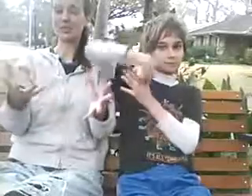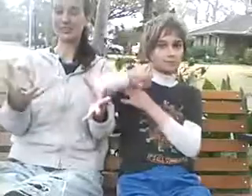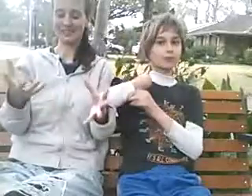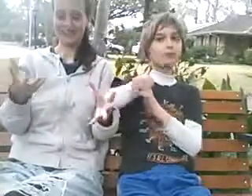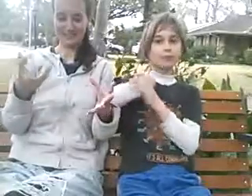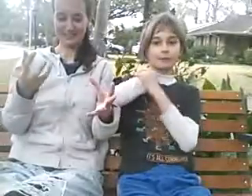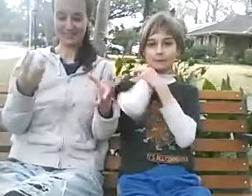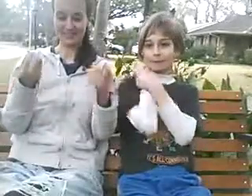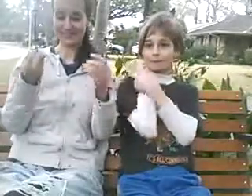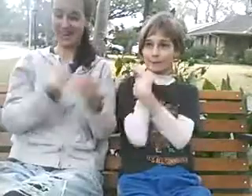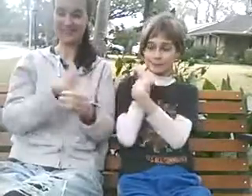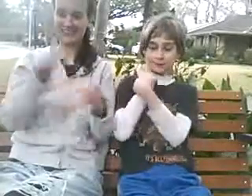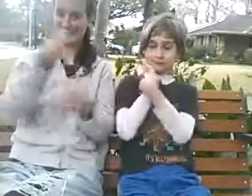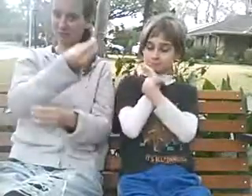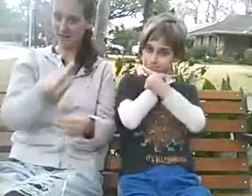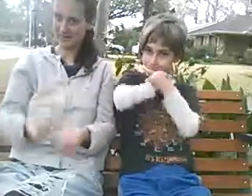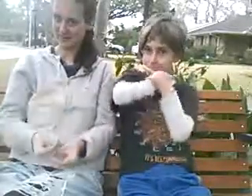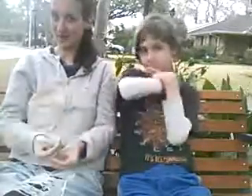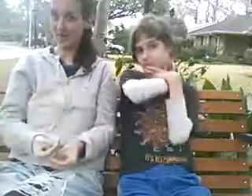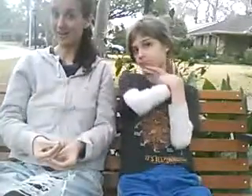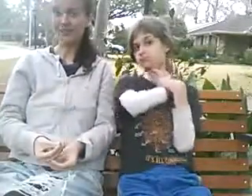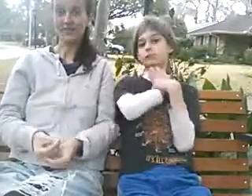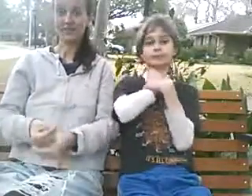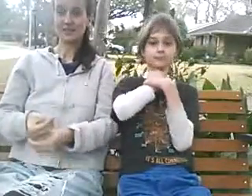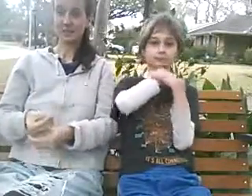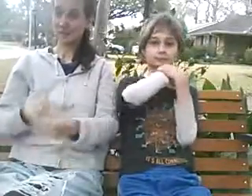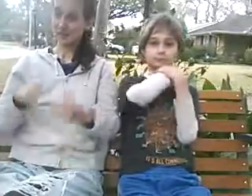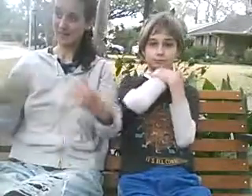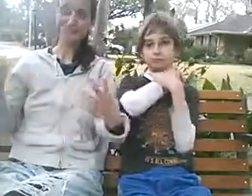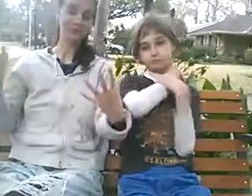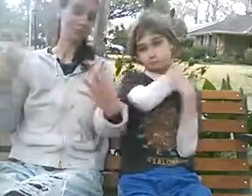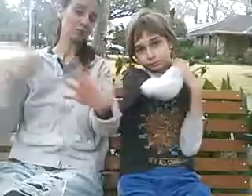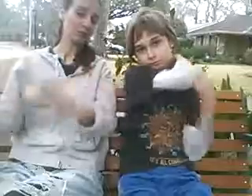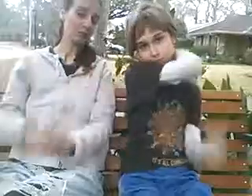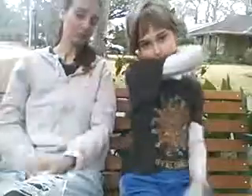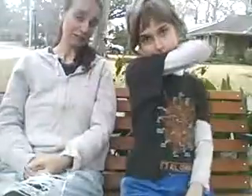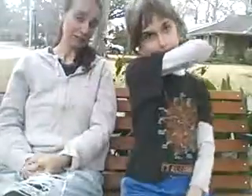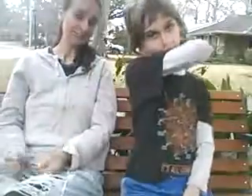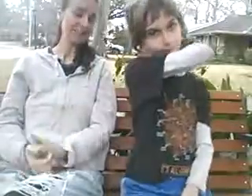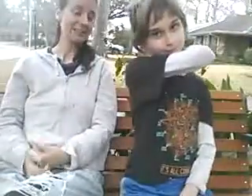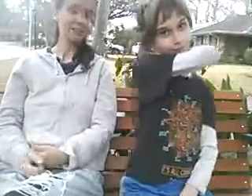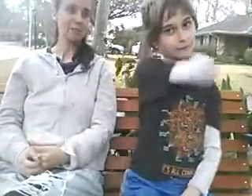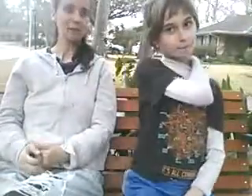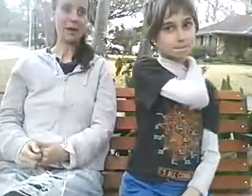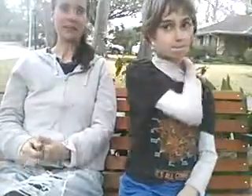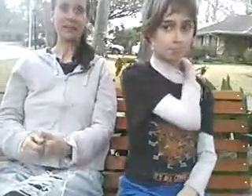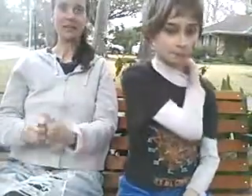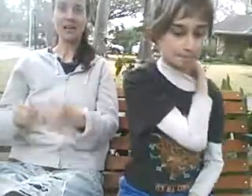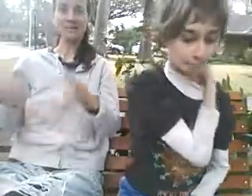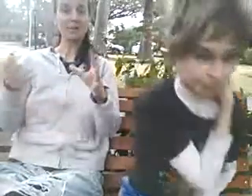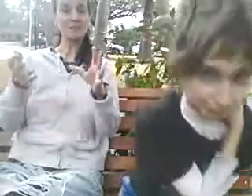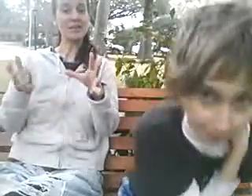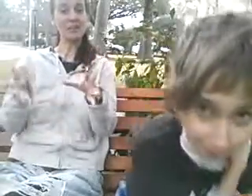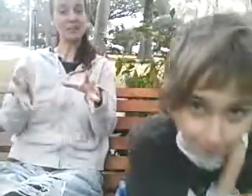it exactly in the right spot. So again, you're playing charades, and a lot of times they make up